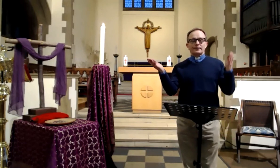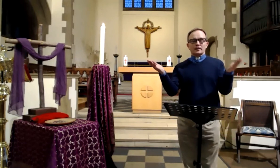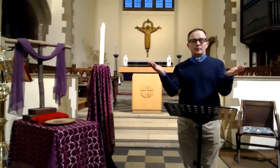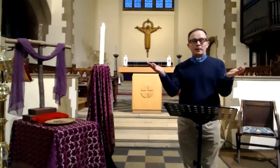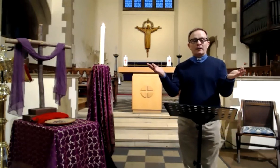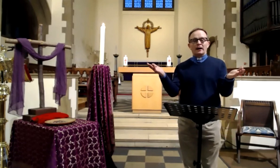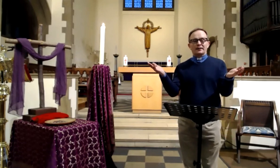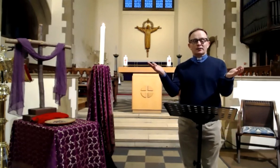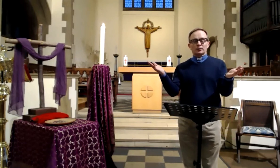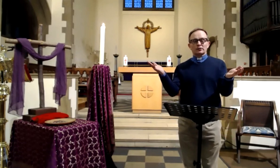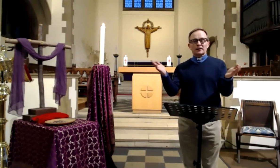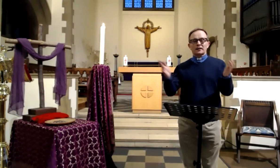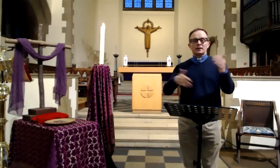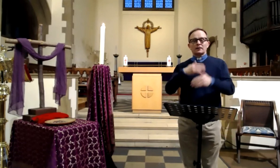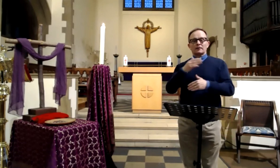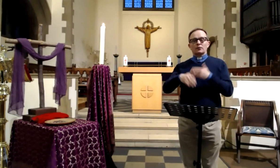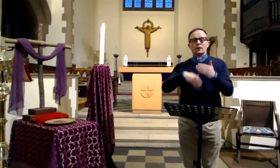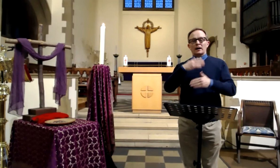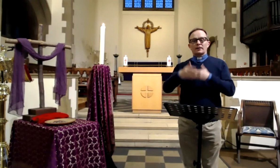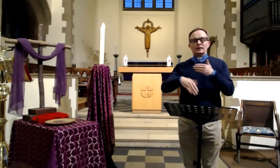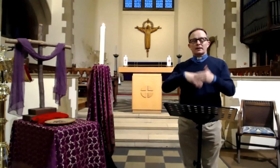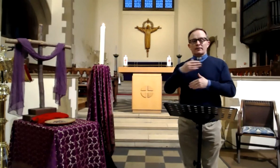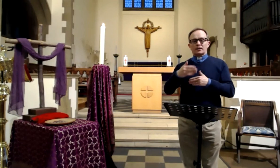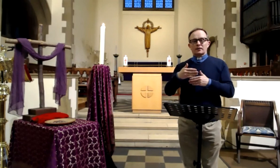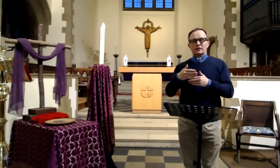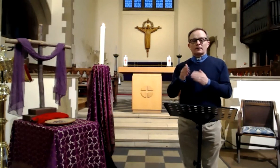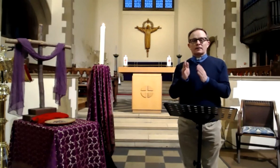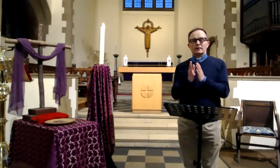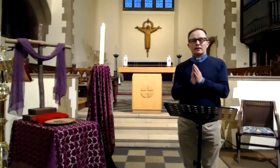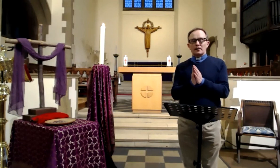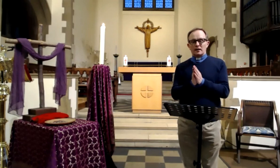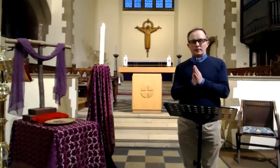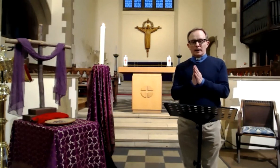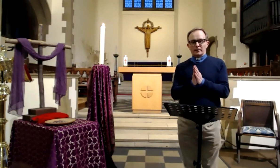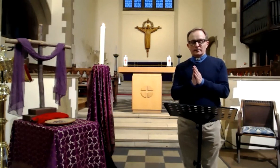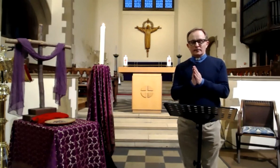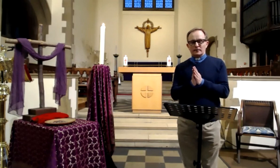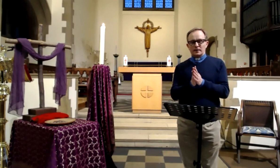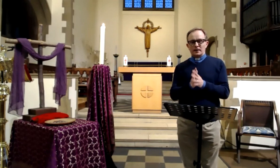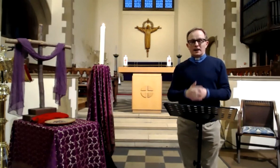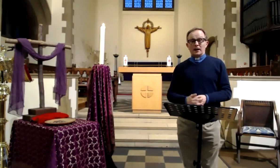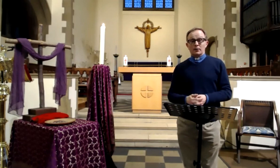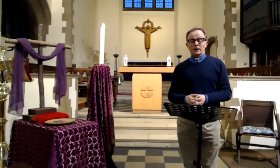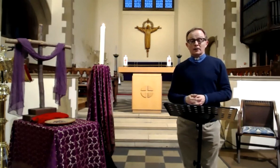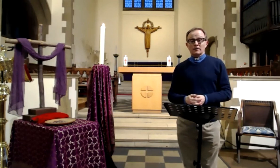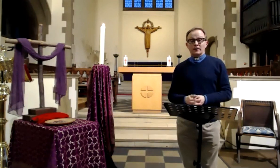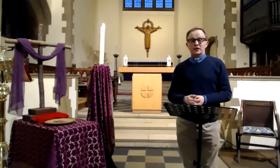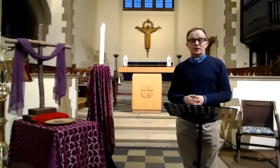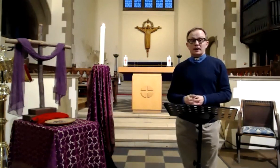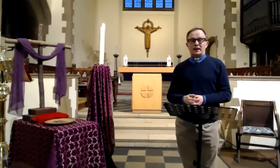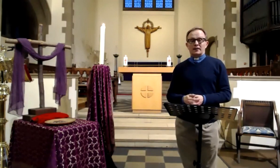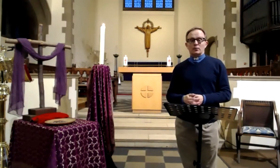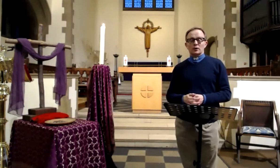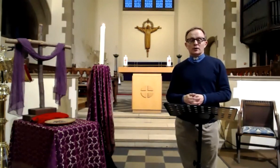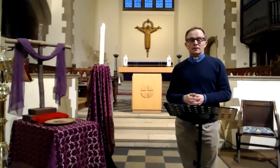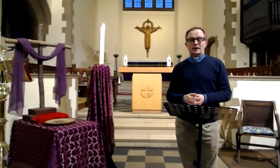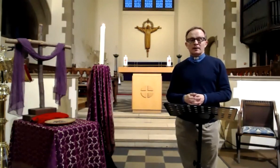the power and the glory, for ever and ever. Amen. And we're going to finish our worship today by